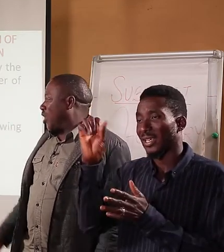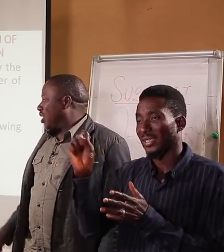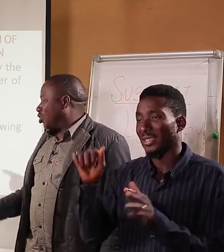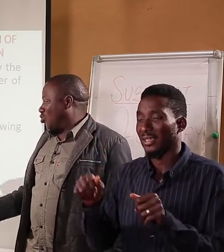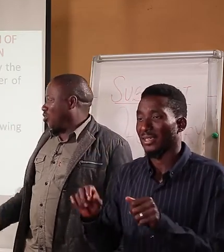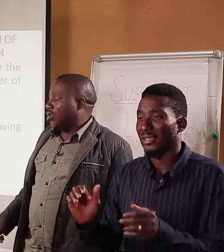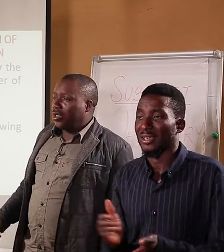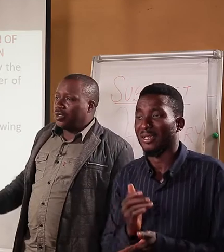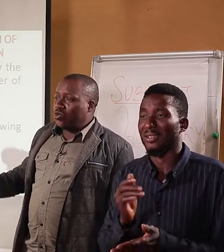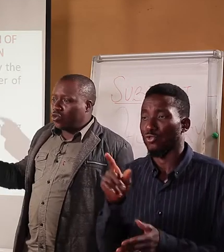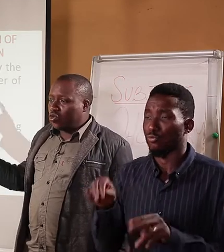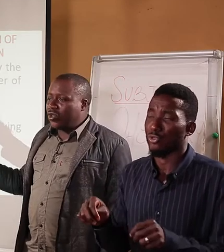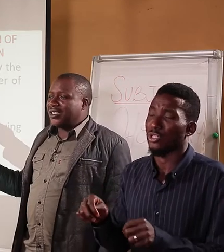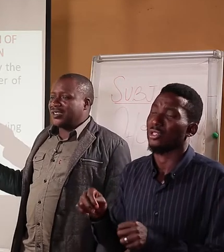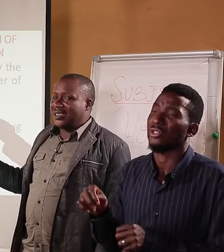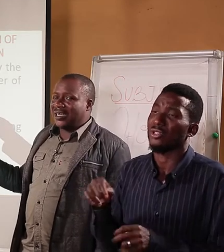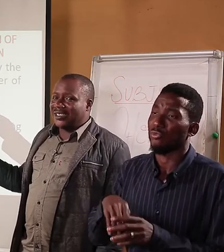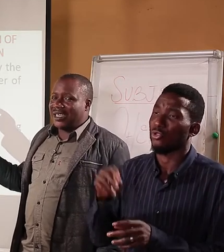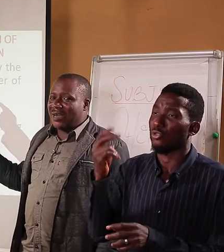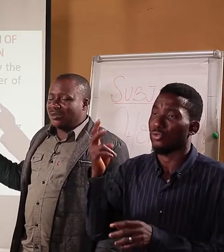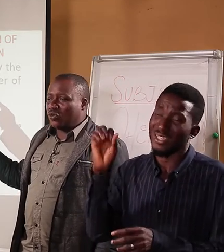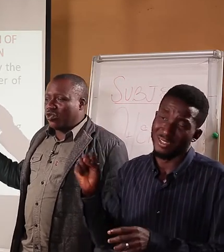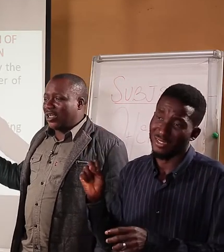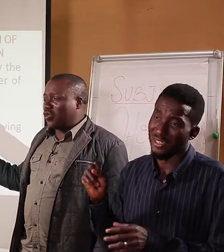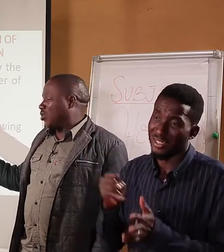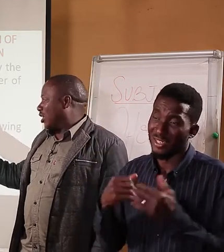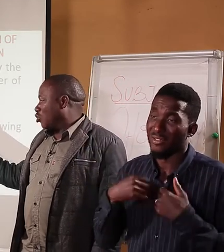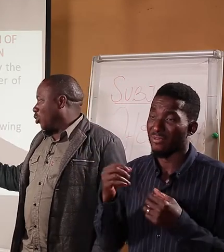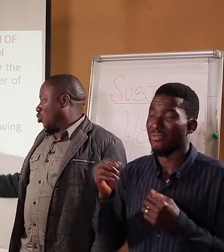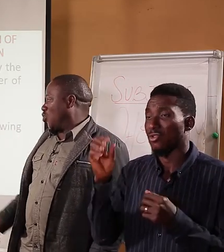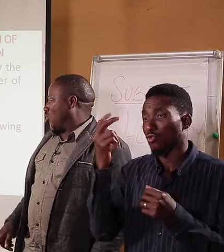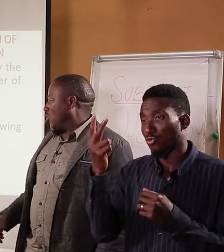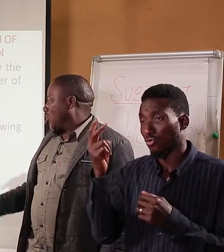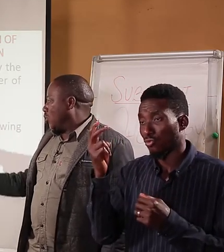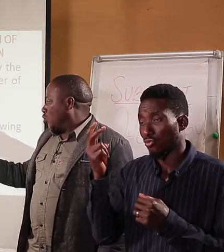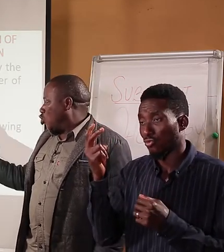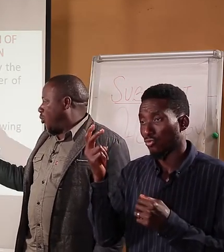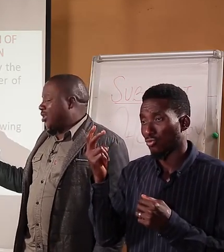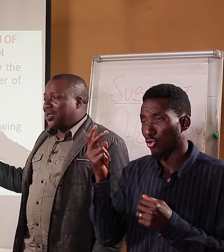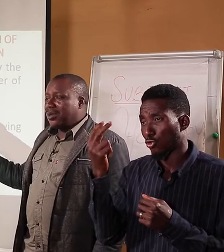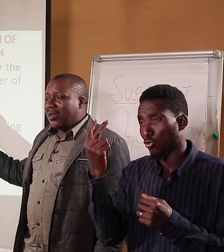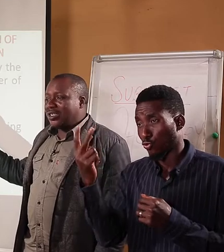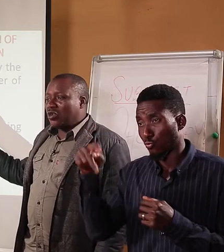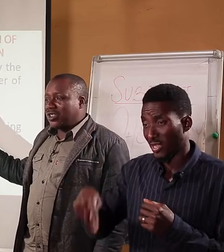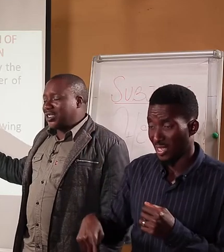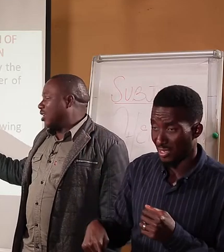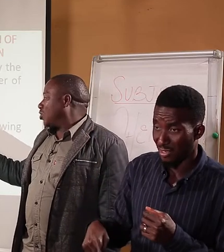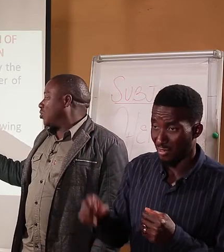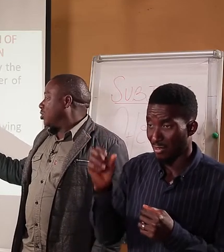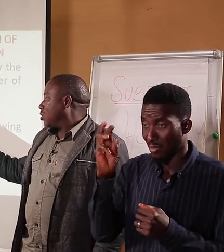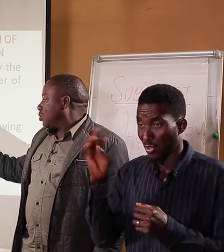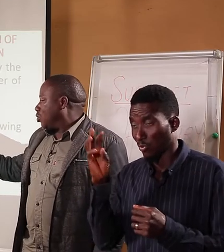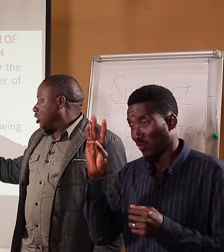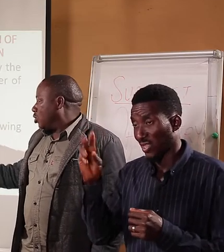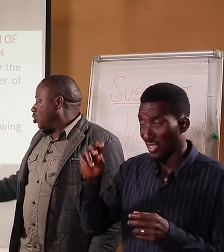put 1s2, you go to 2s, it has a maximum of 2 electrons to carry, you put 2. 2p, maximum of 6